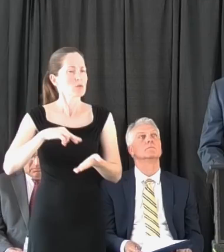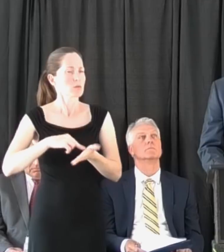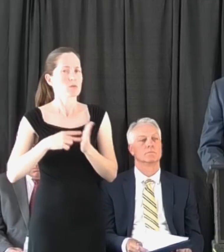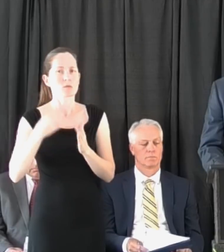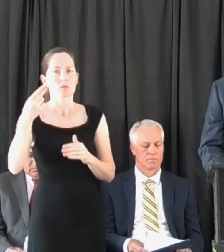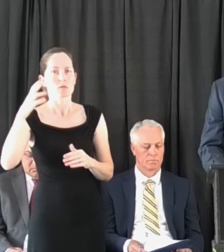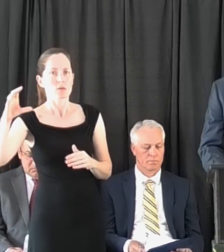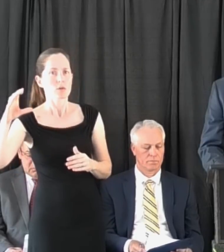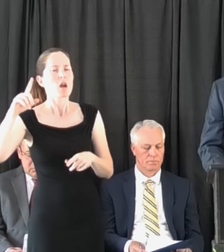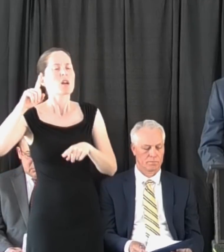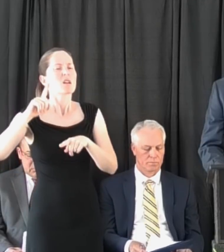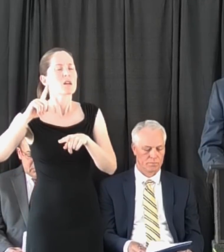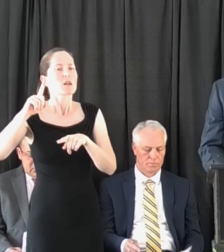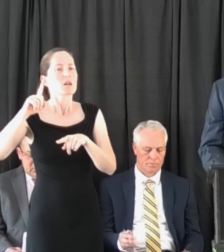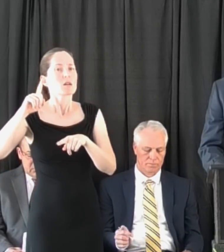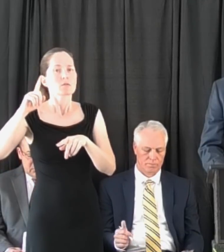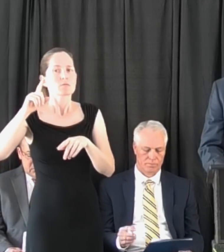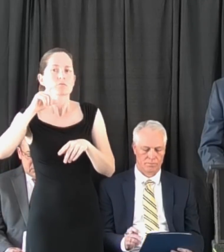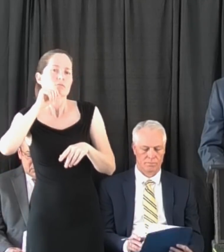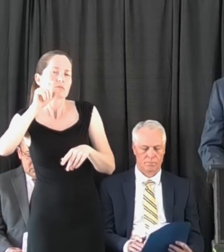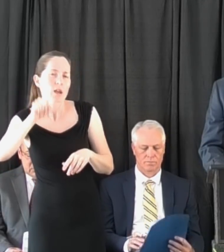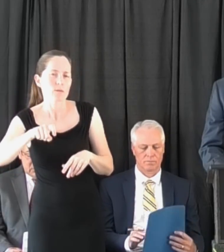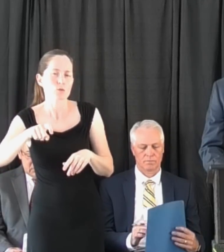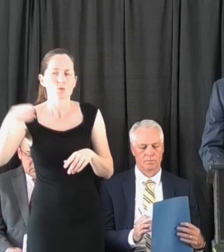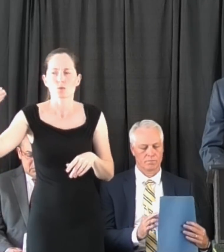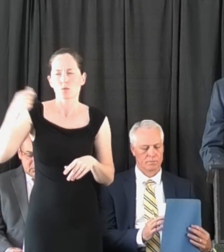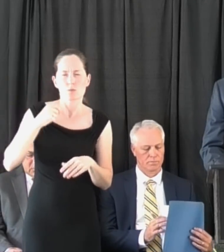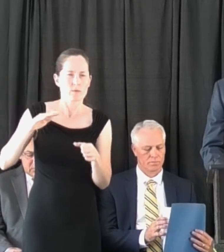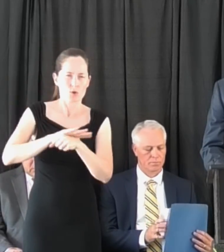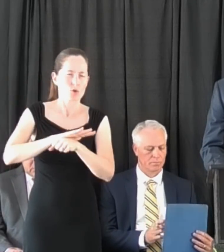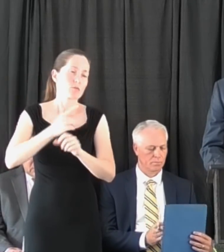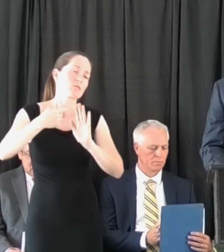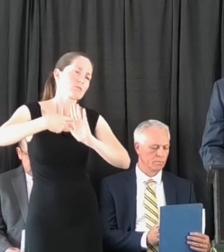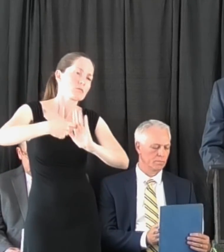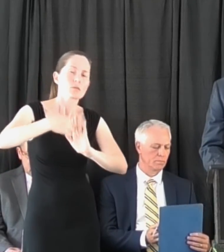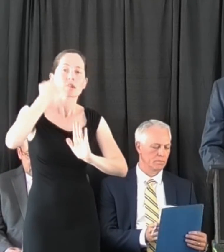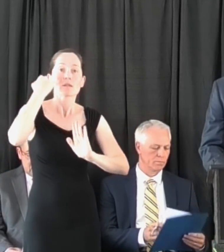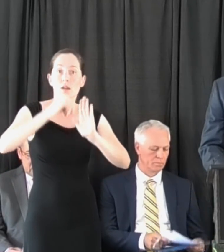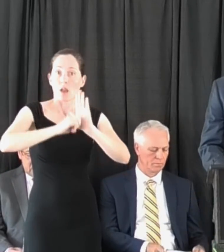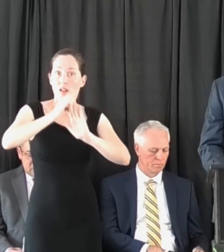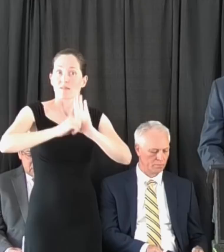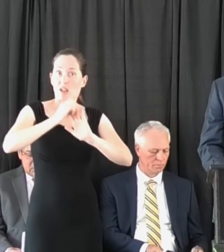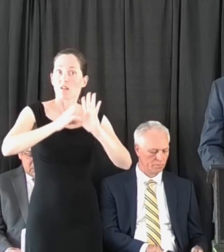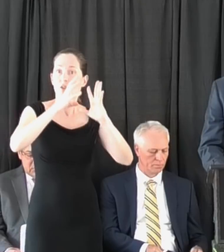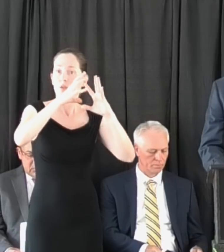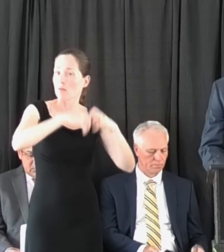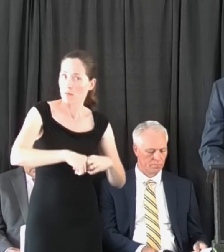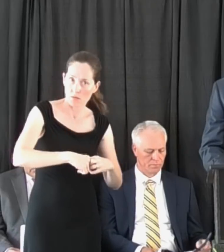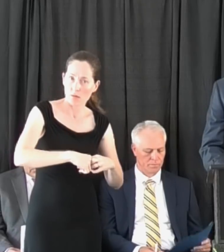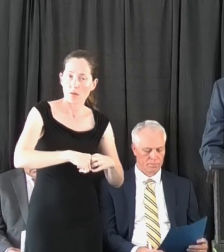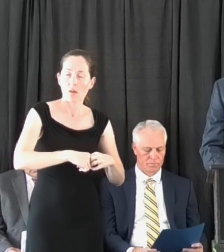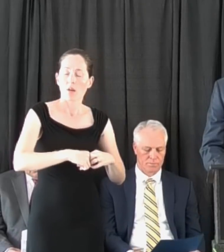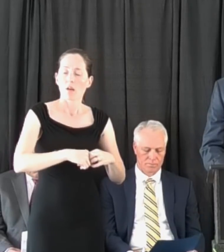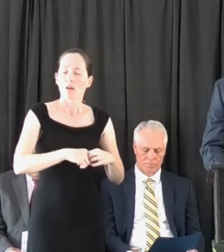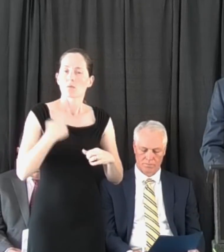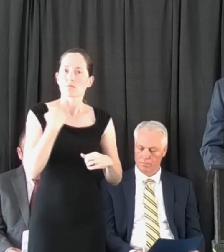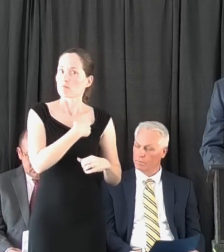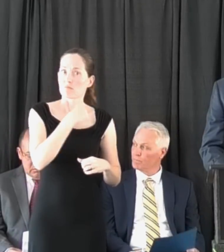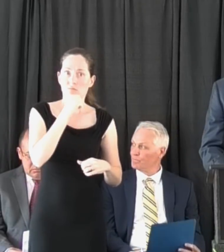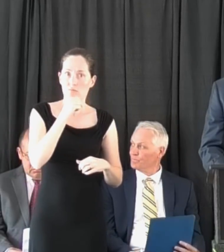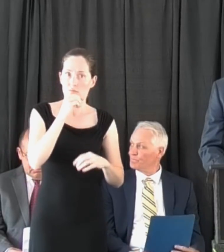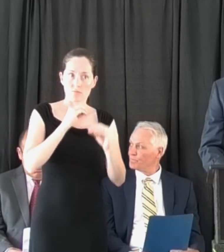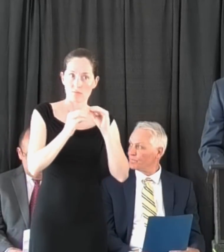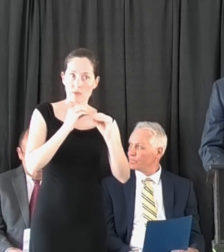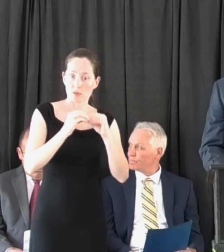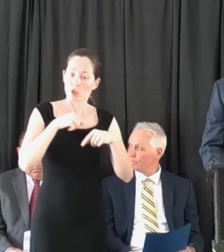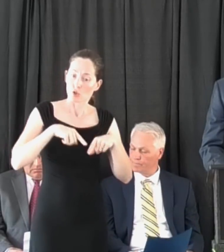make 100% of its monthly payment. For example, if an elevator goes out of service and is not fixed within the contractual rectification period,